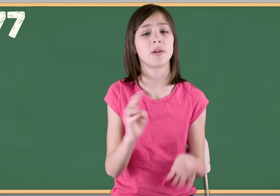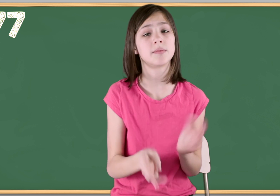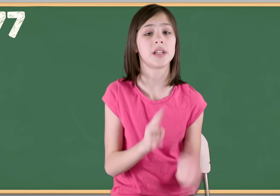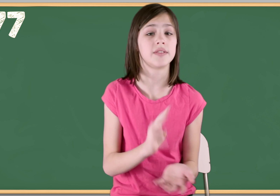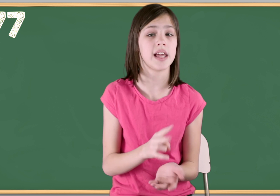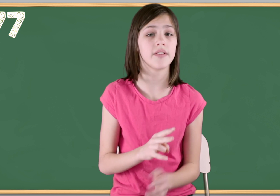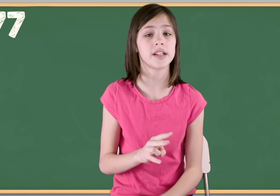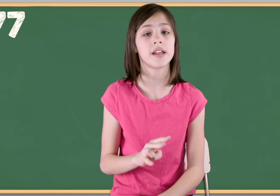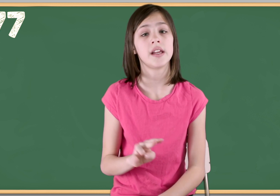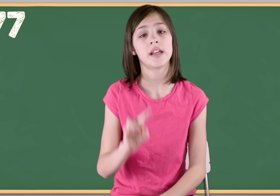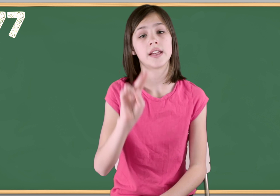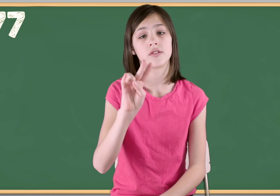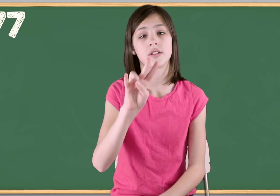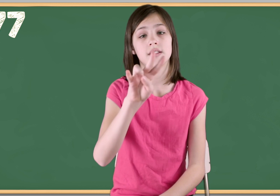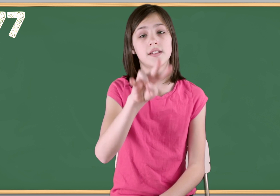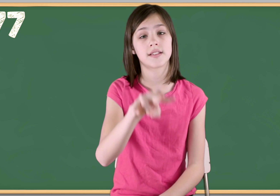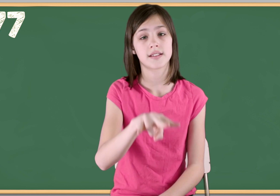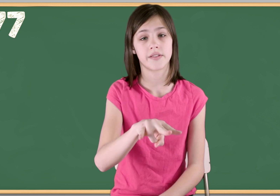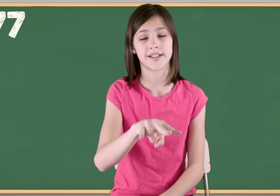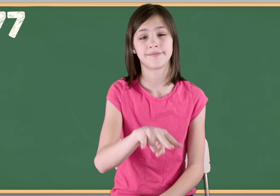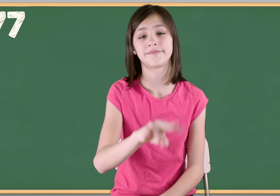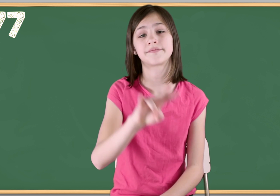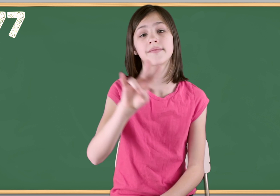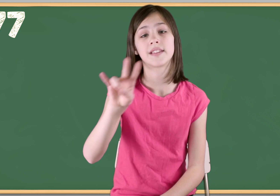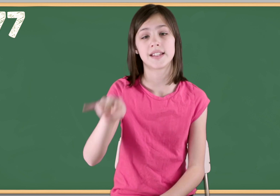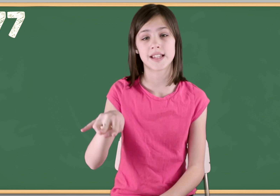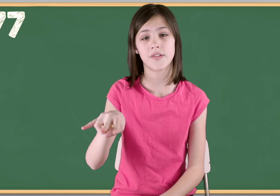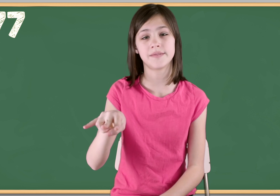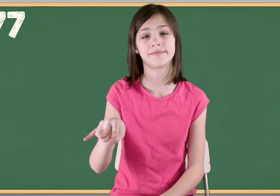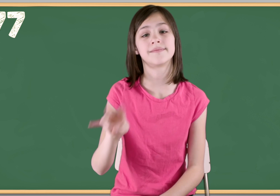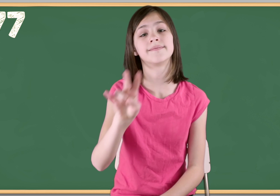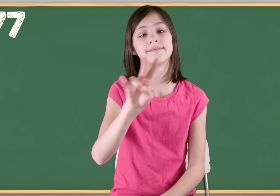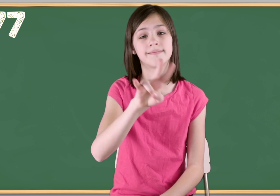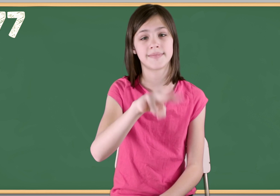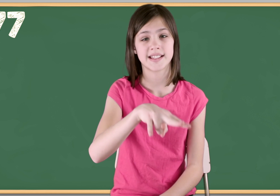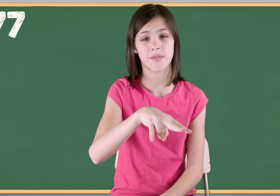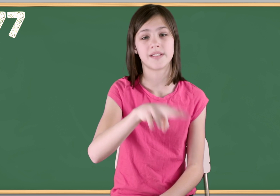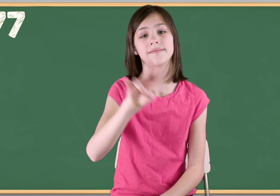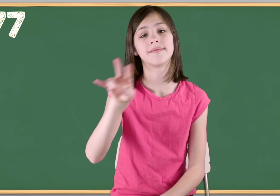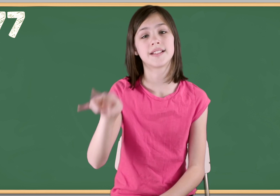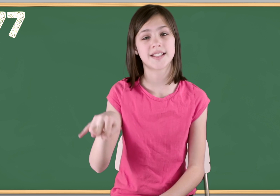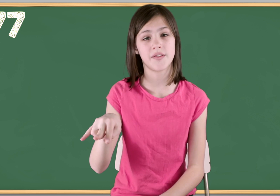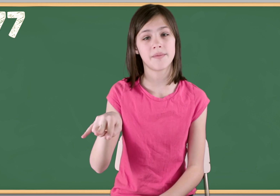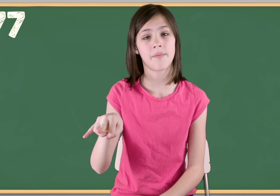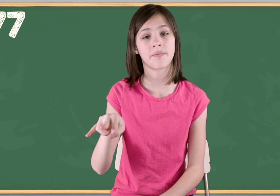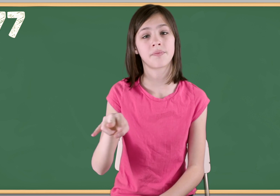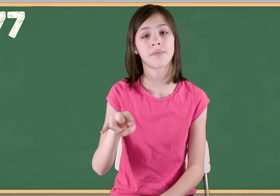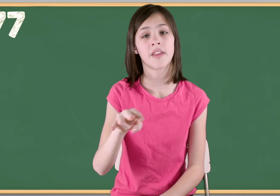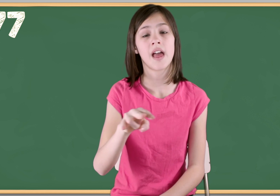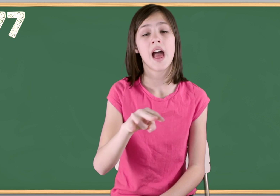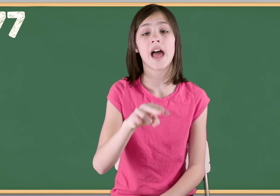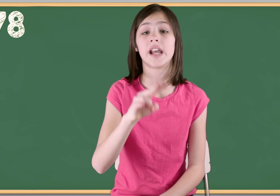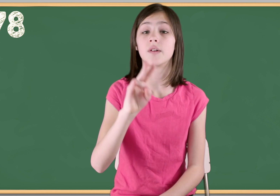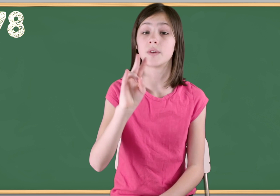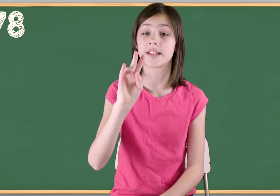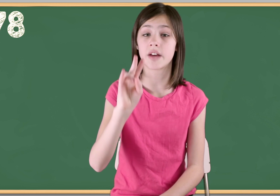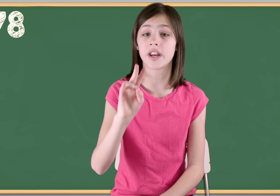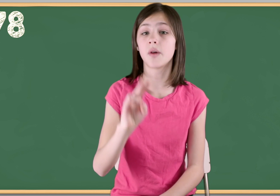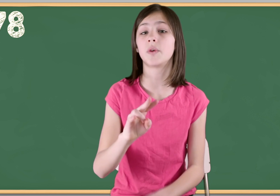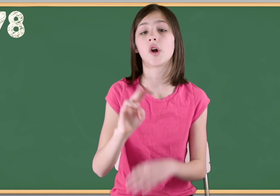multiple of 11, is just 7, 7, 7, 7. And now with 7, 8, we go back